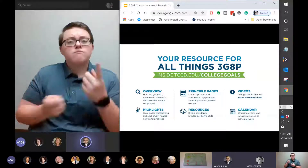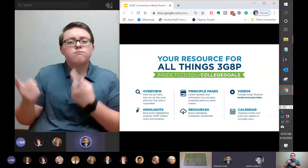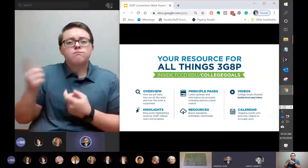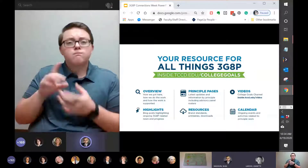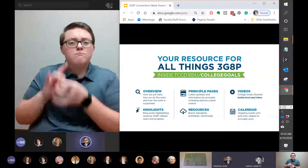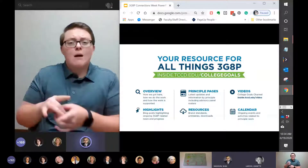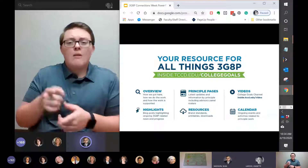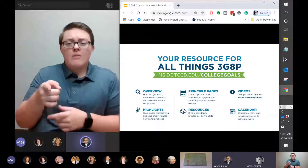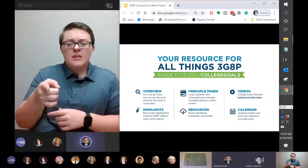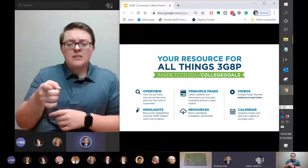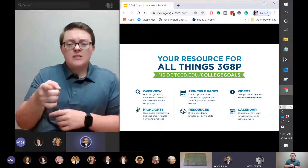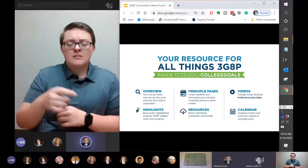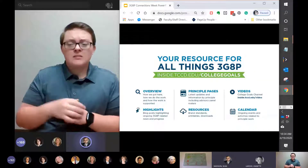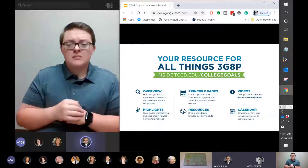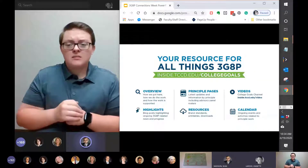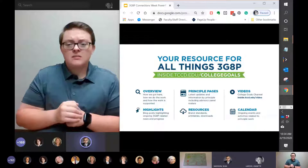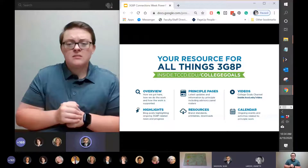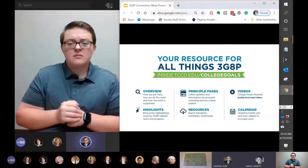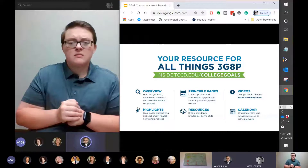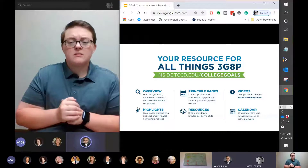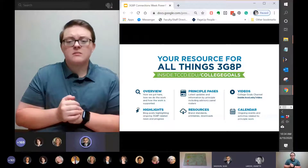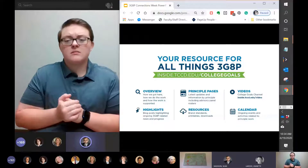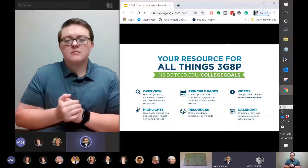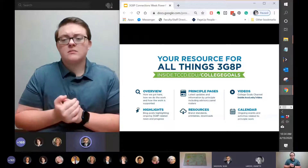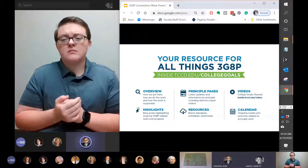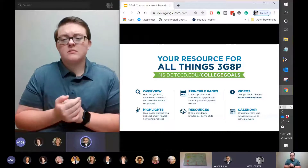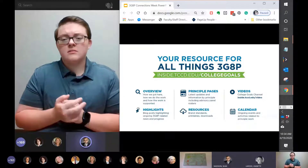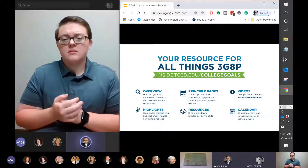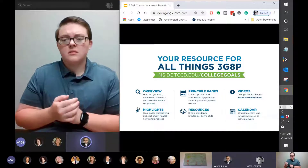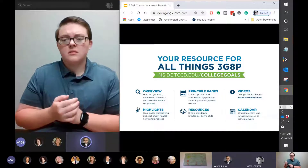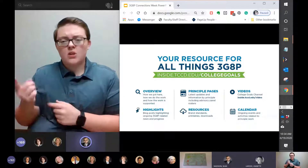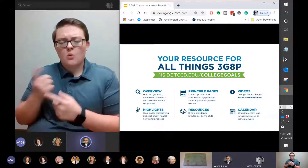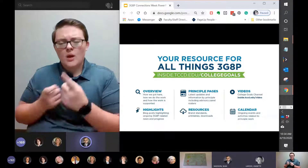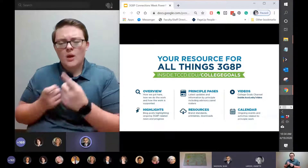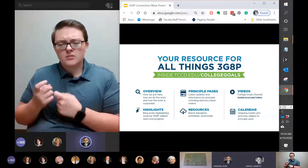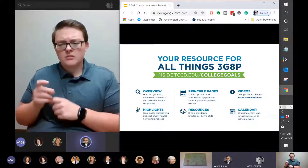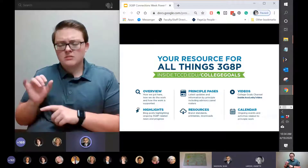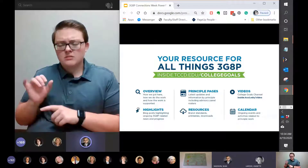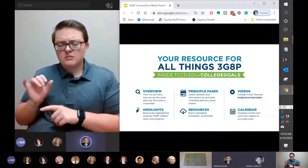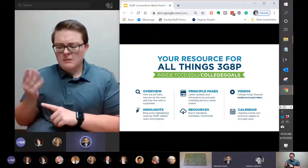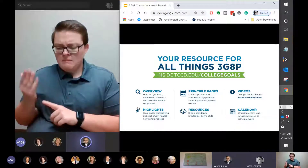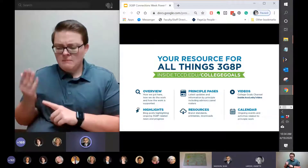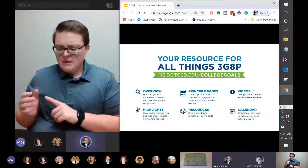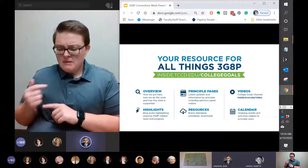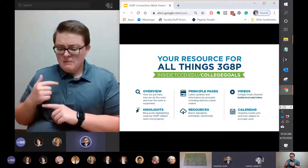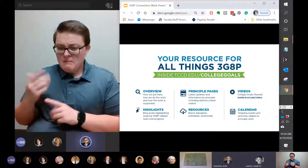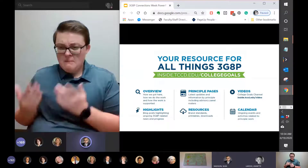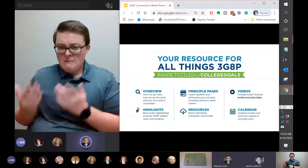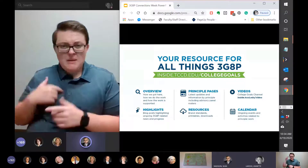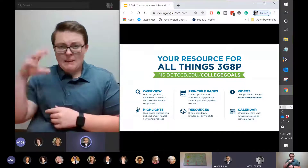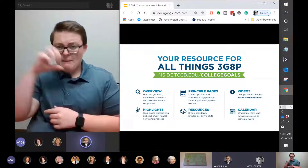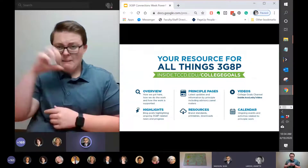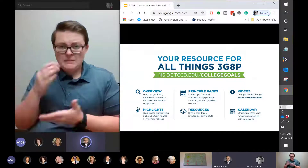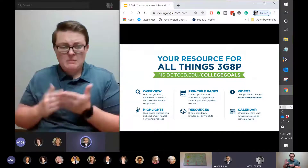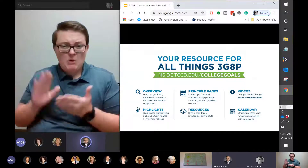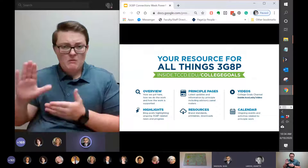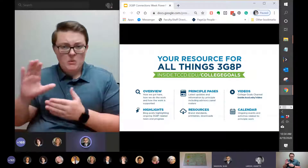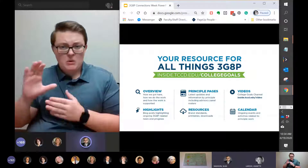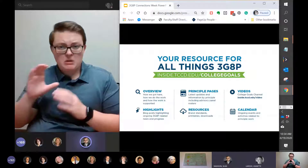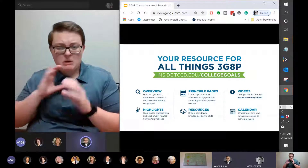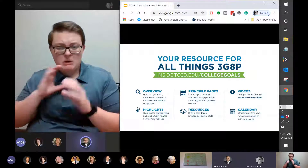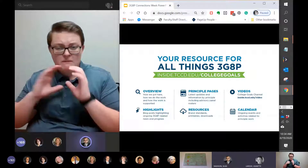the research. Okay, that might be an inside something. Maybe I'm eavesdropping on a conversation there.